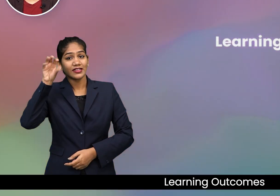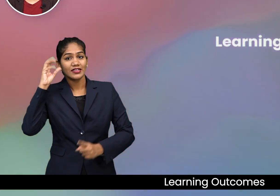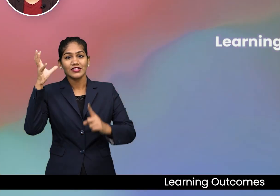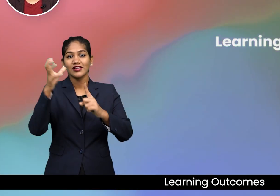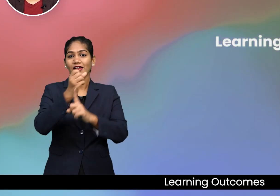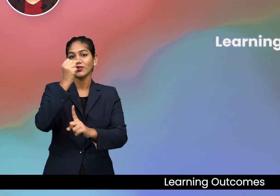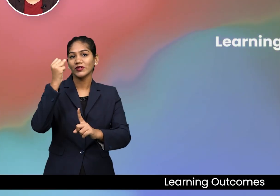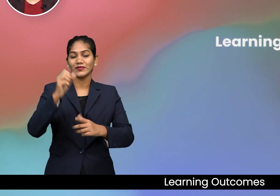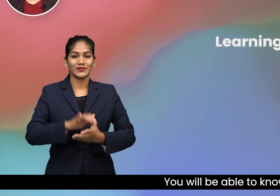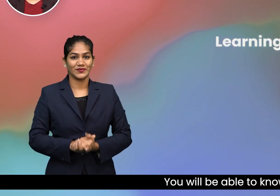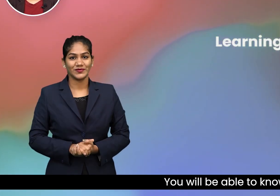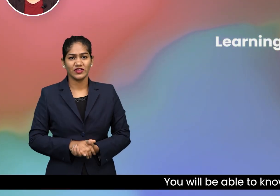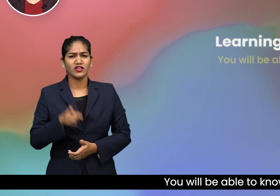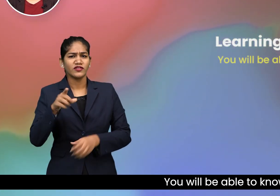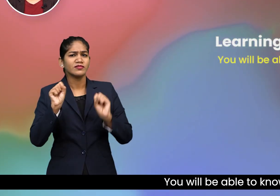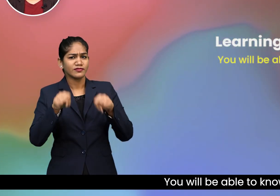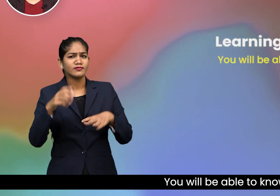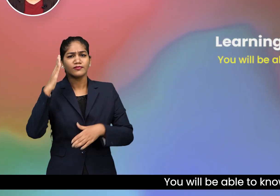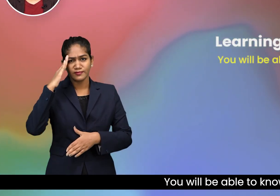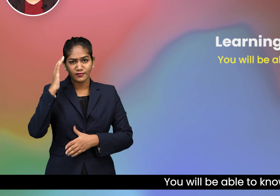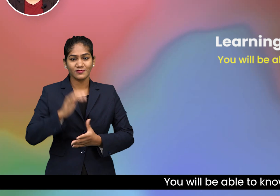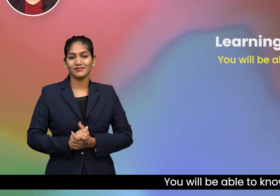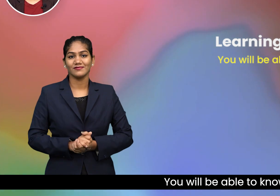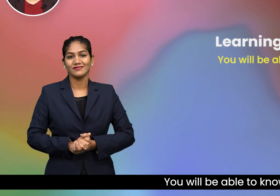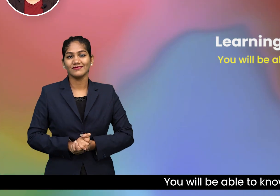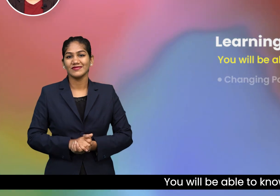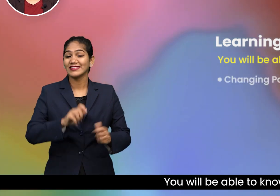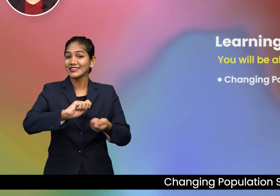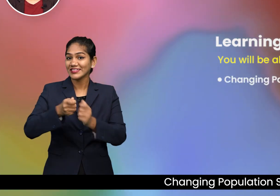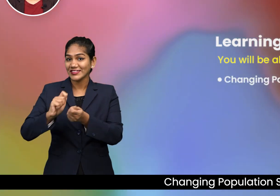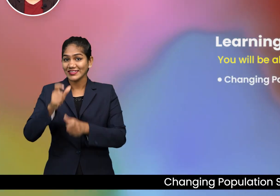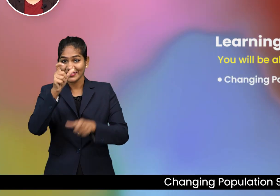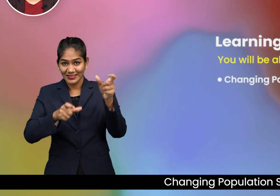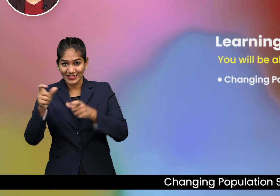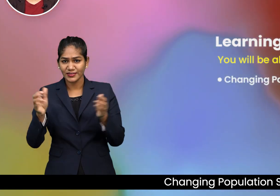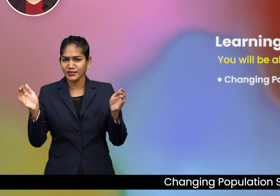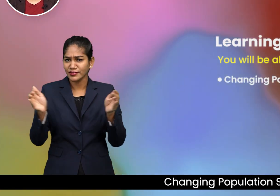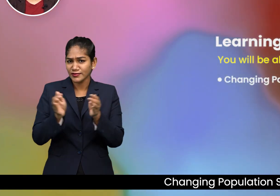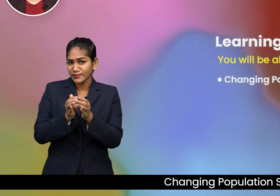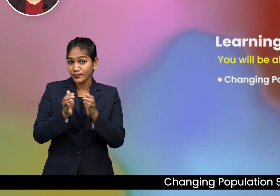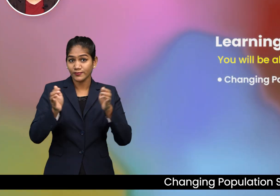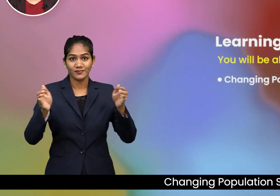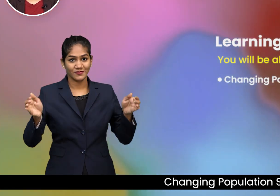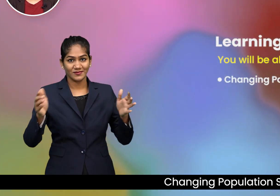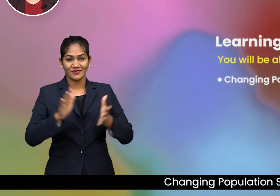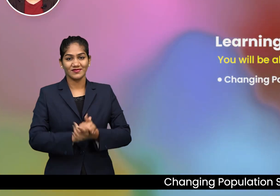Learning outcomes. You will be able to know changing population size,